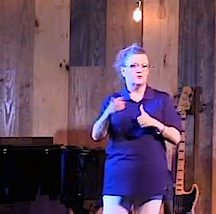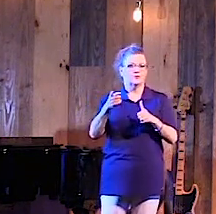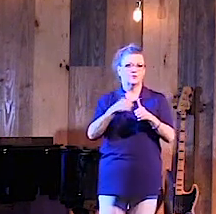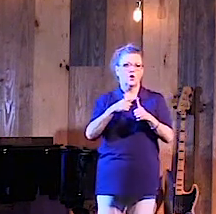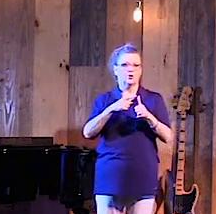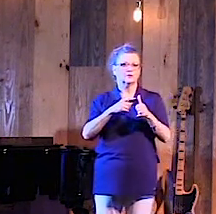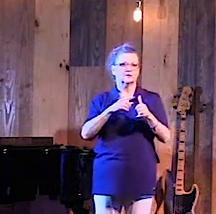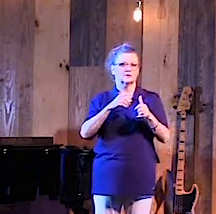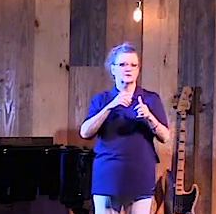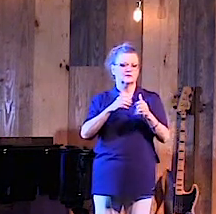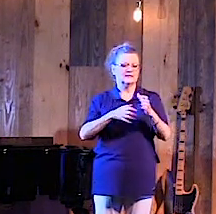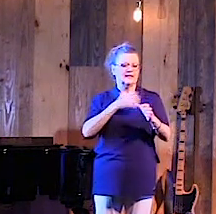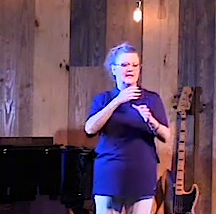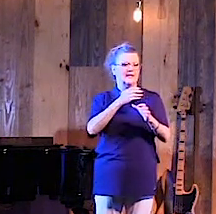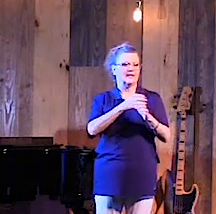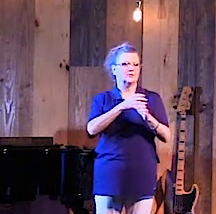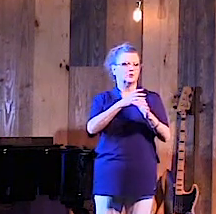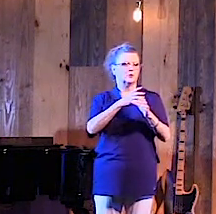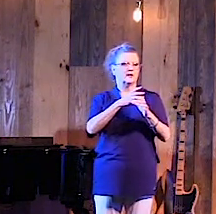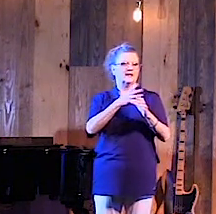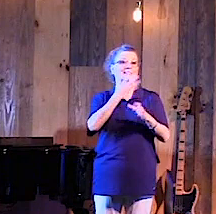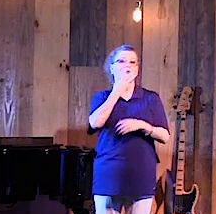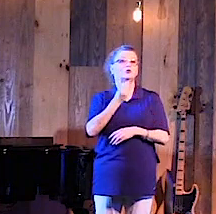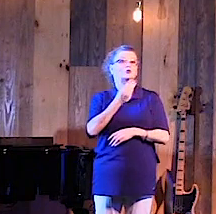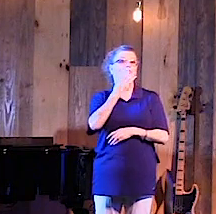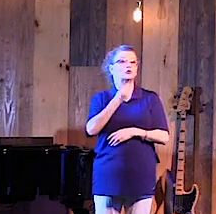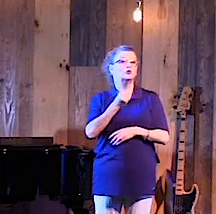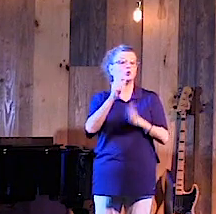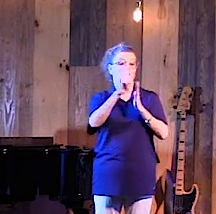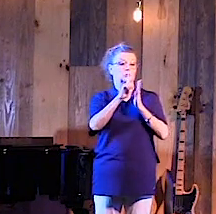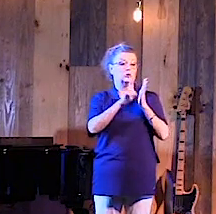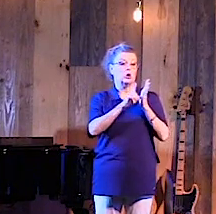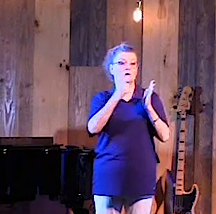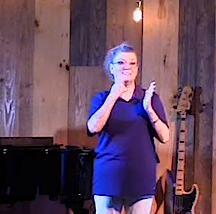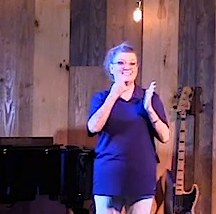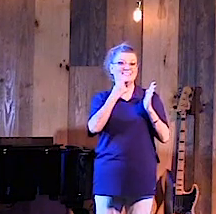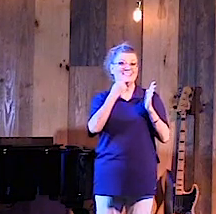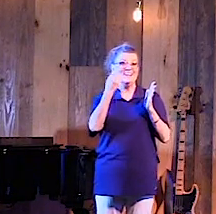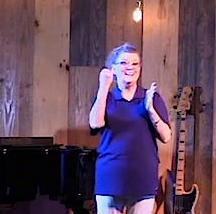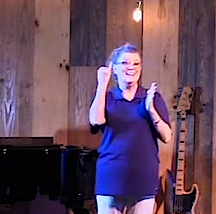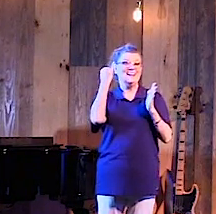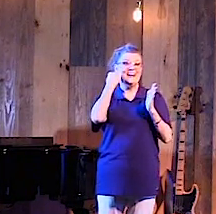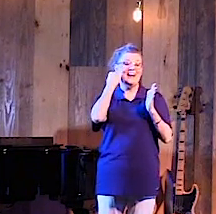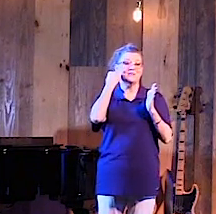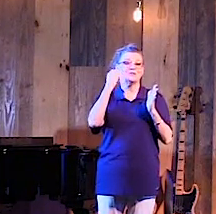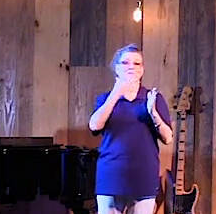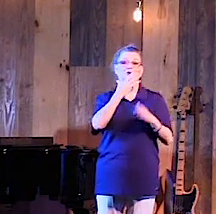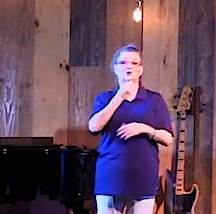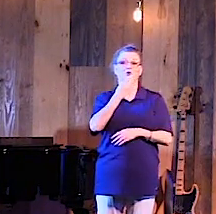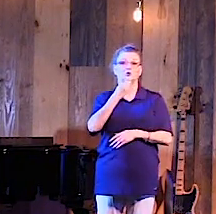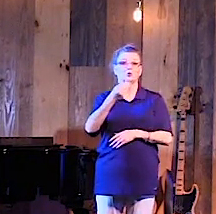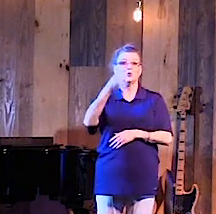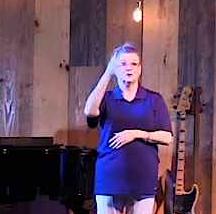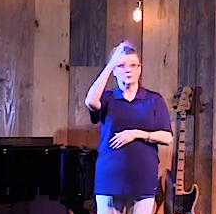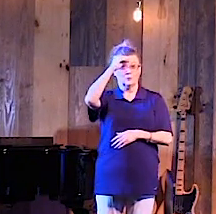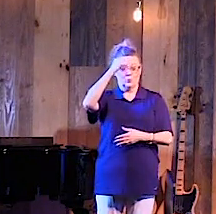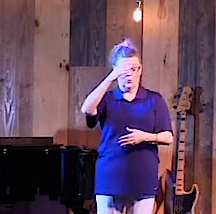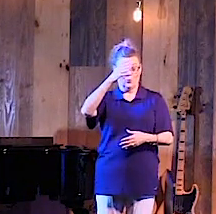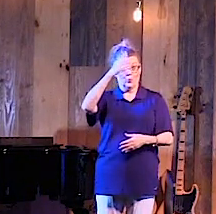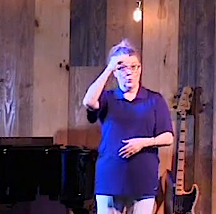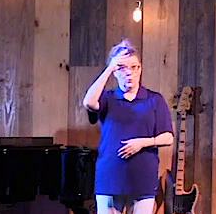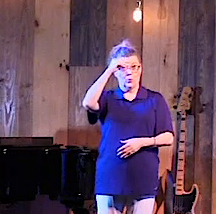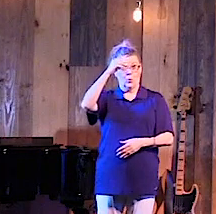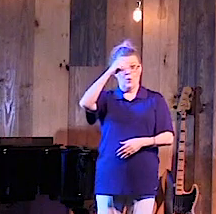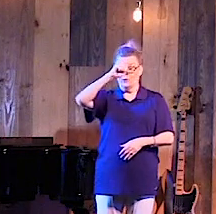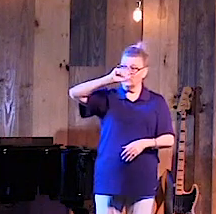Jewish custom dictated that if a Jewish boy rejected the family, the community would break a large pot in front of him and